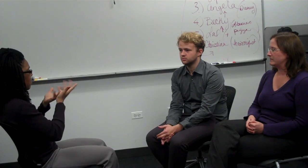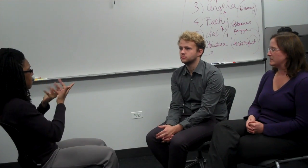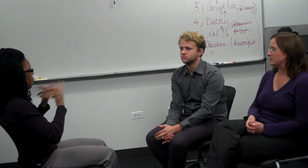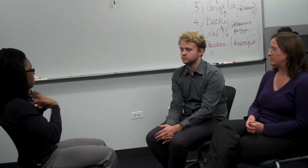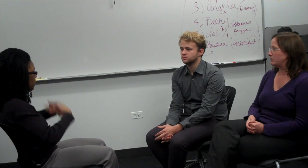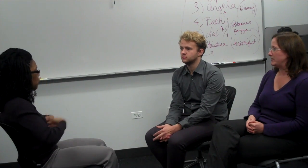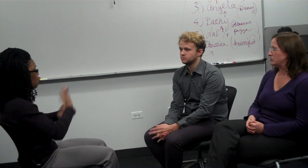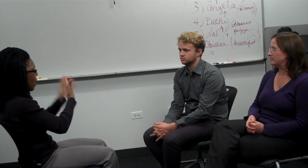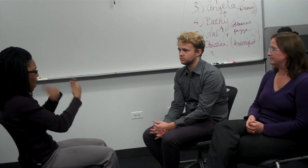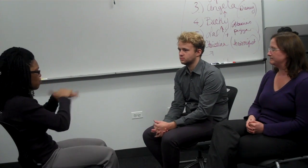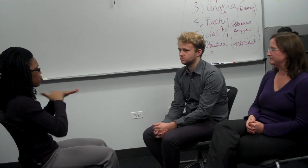some of the information.